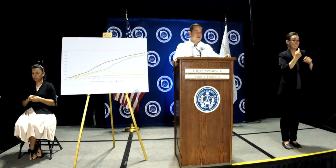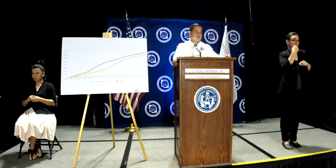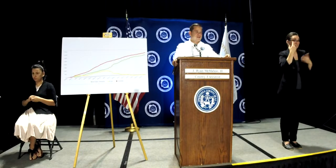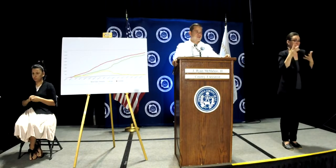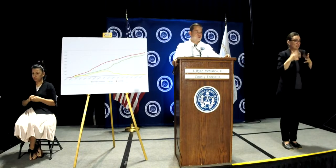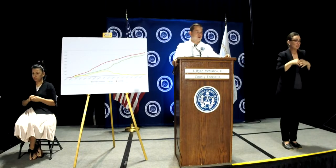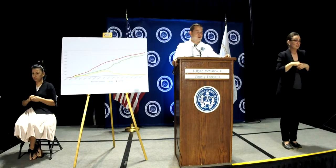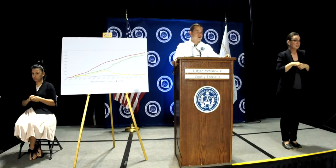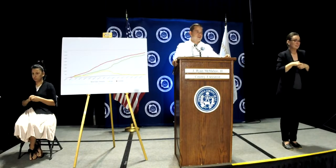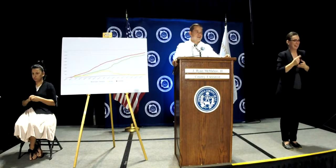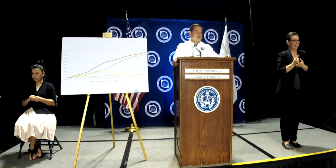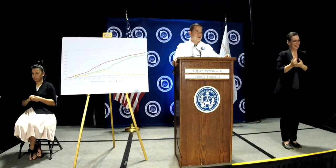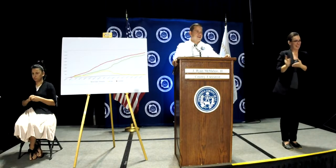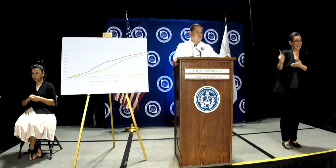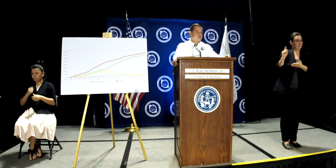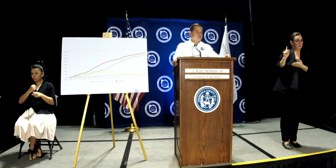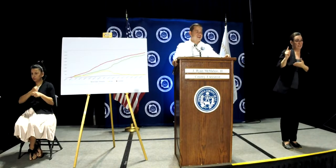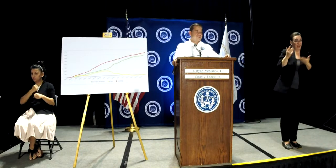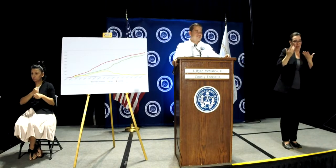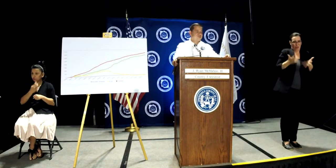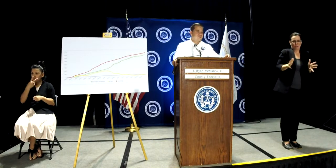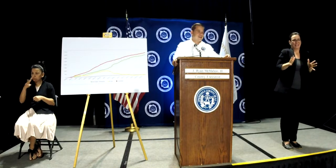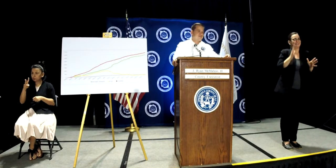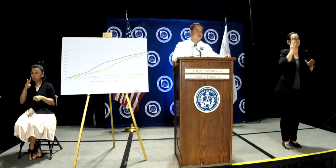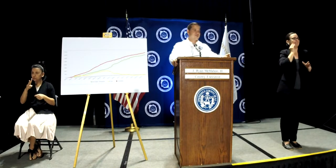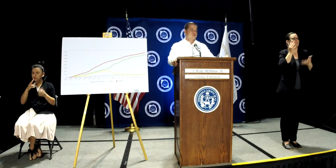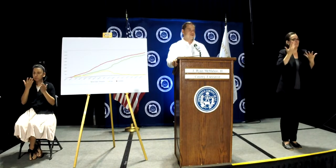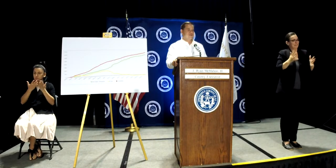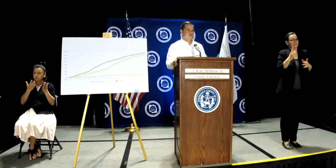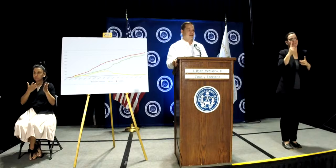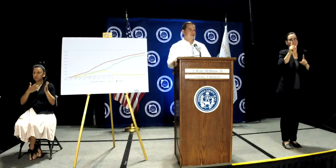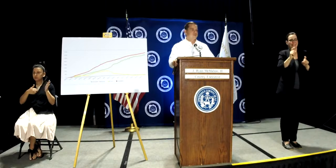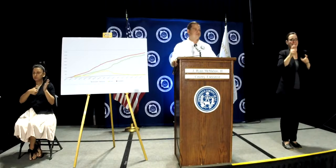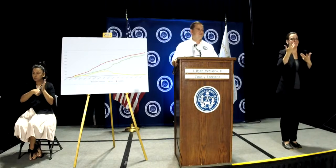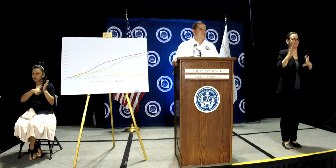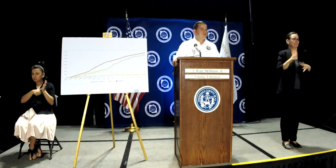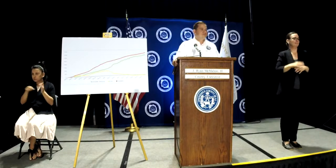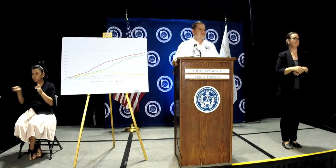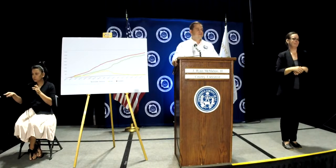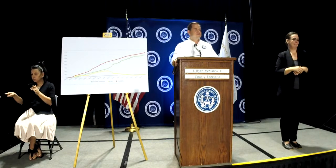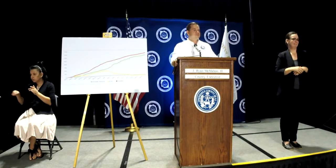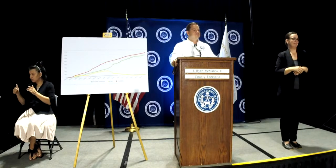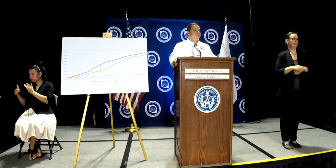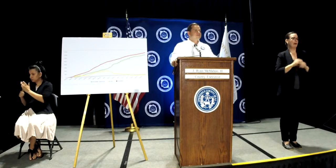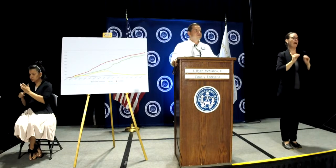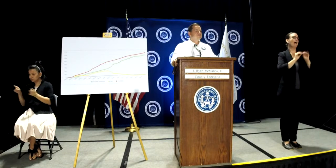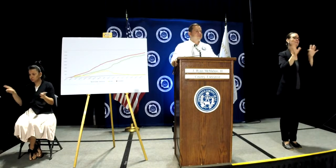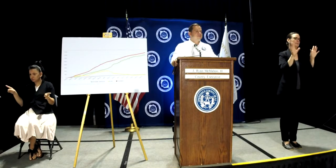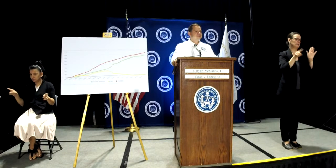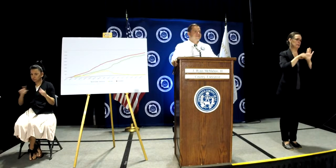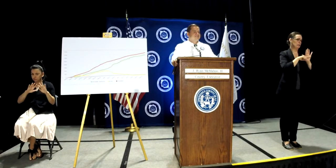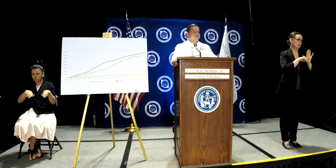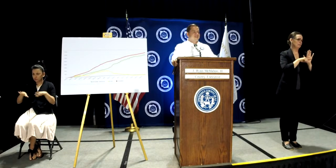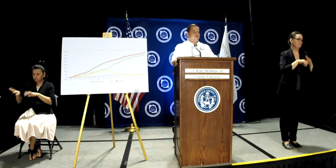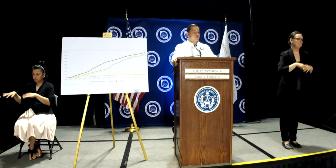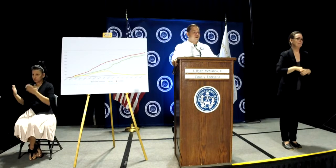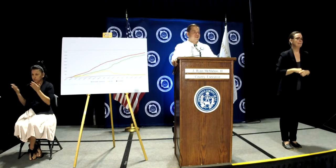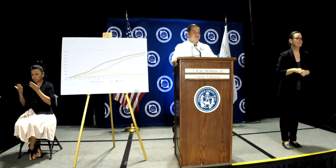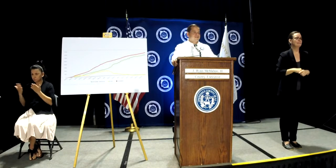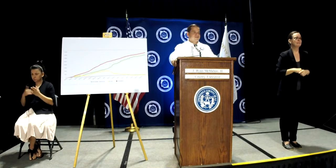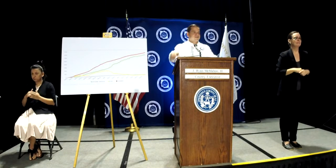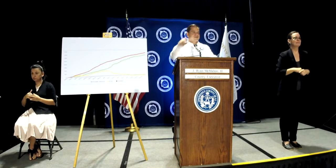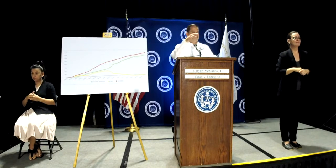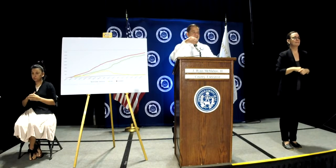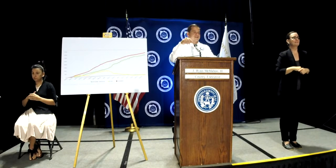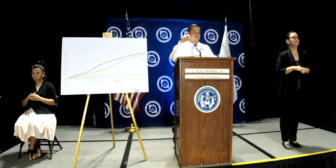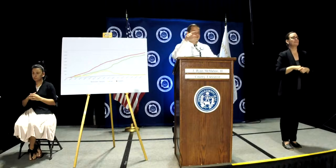Maybe we'll send her out there for it. But she obviously was negative. You're quickly ticking off family members to get tested Everybody,